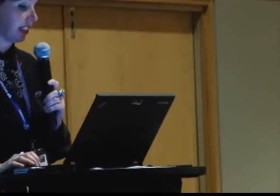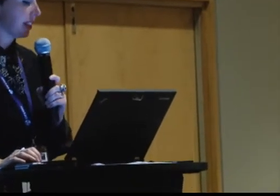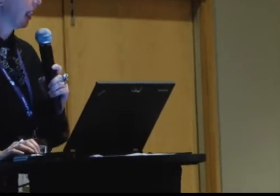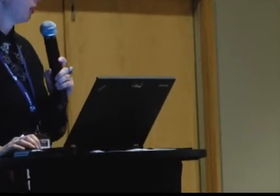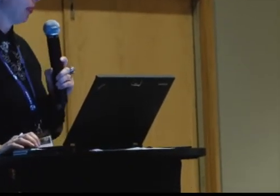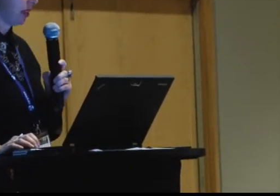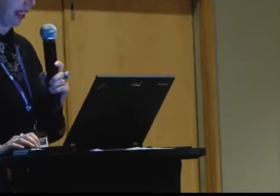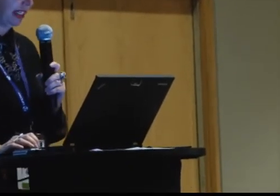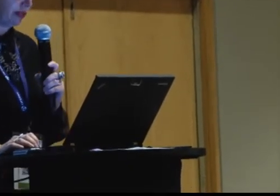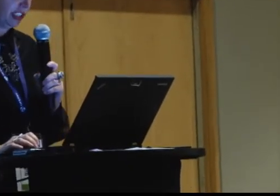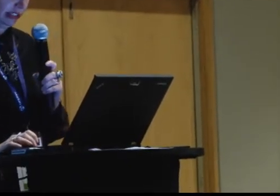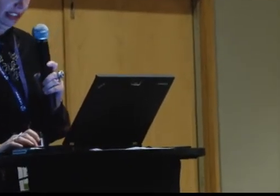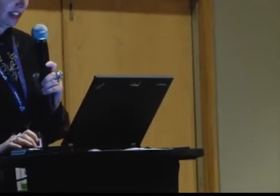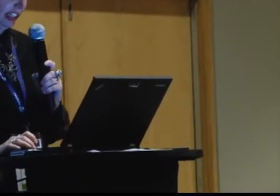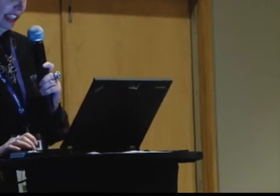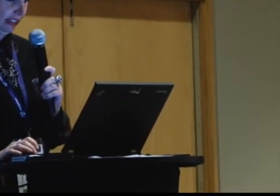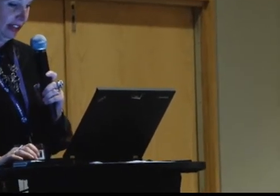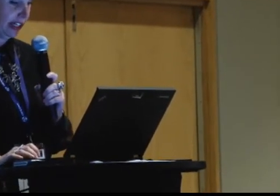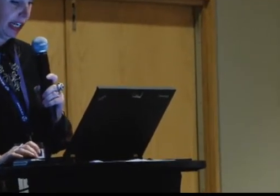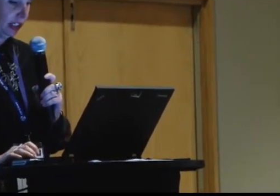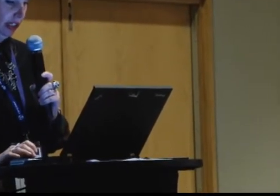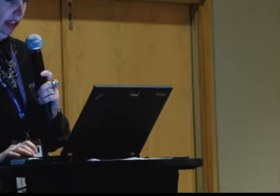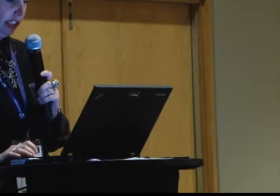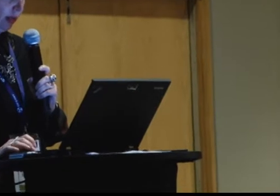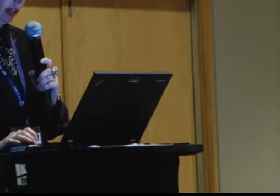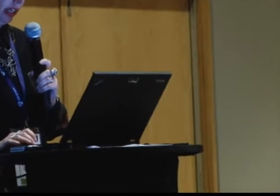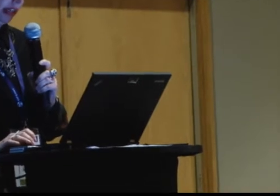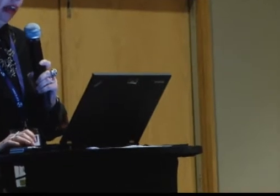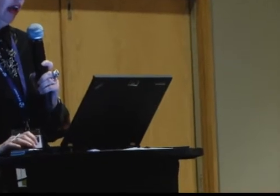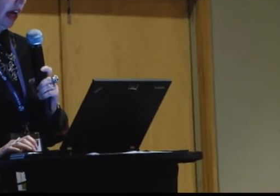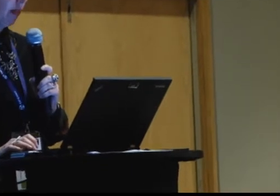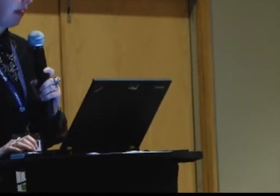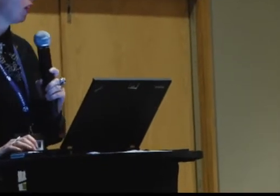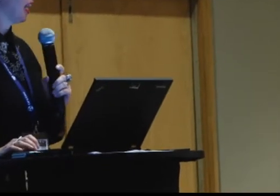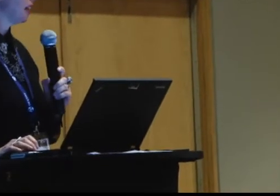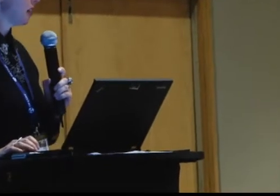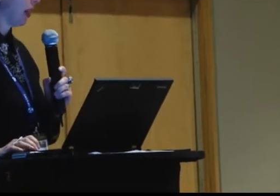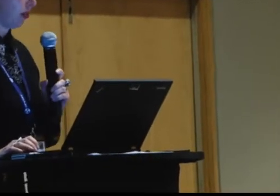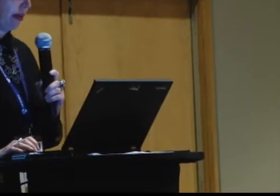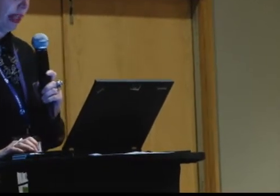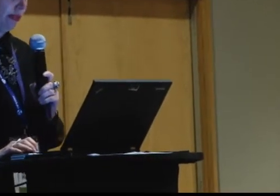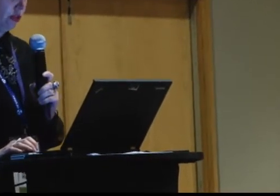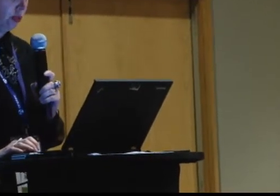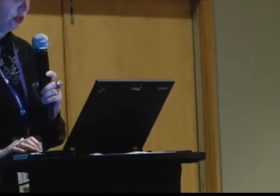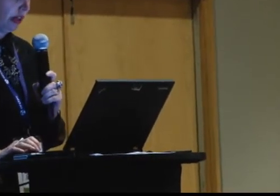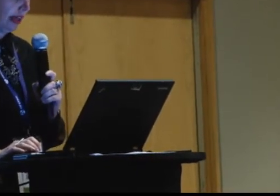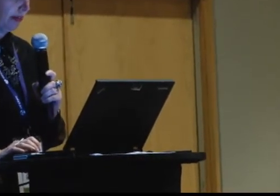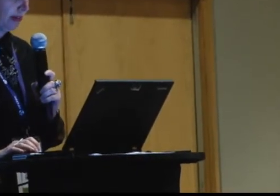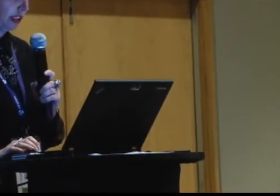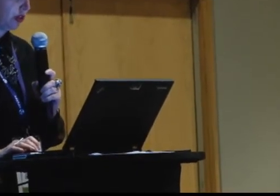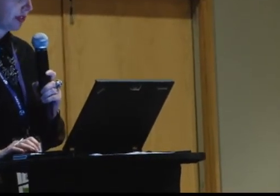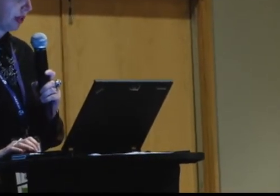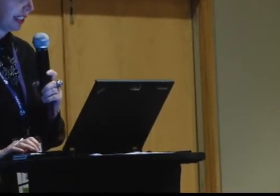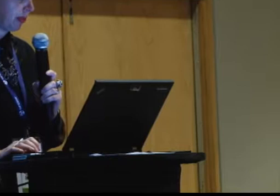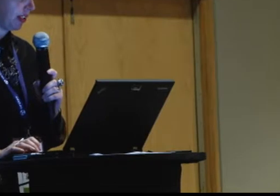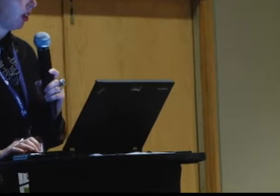introduction that I just sent out to people saying, here's a vision, here's an idea, give it a nudge, tell me what you think. I haven't got the answers about the right platform, but